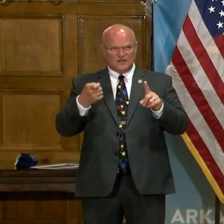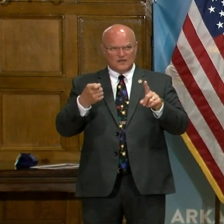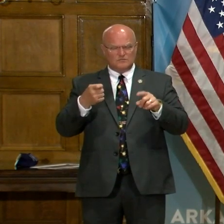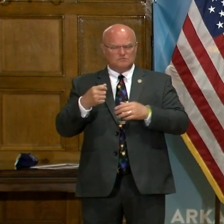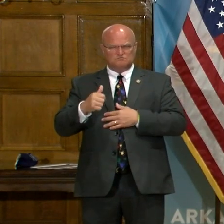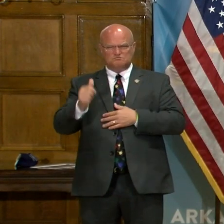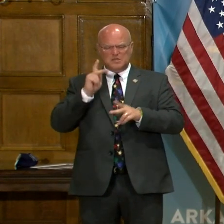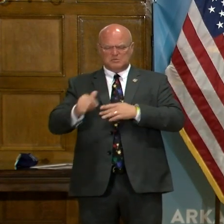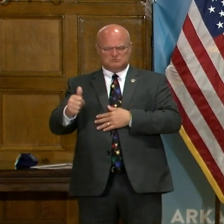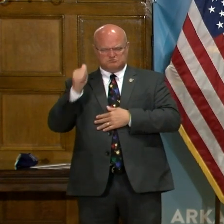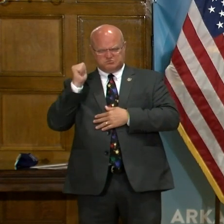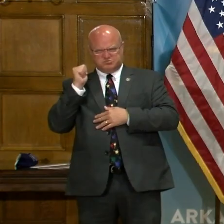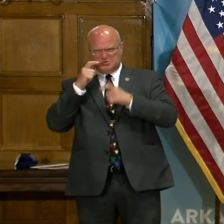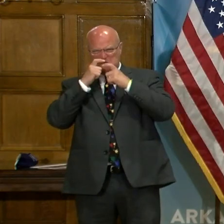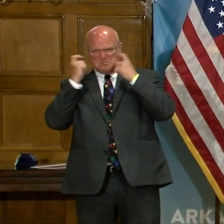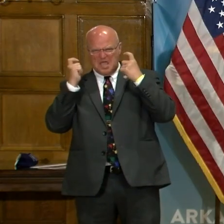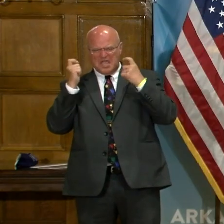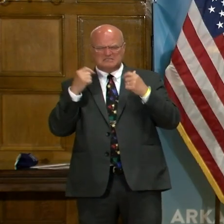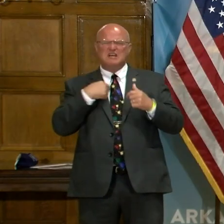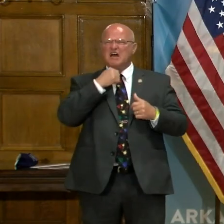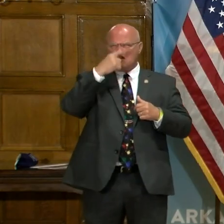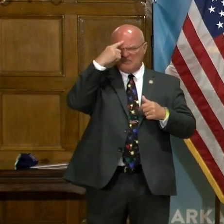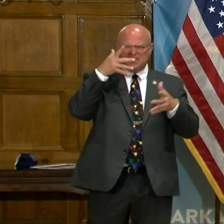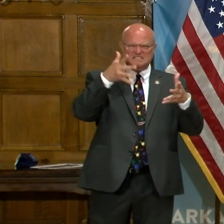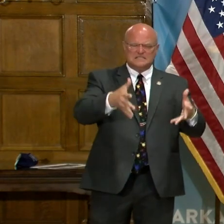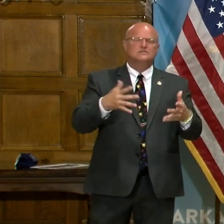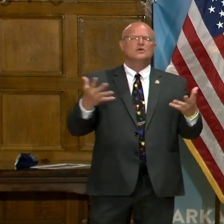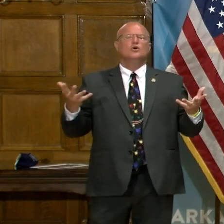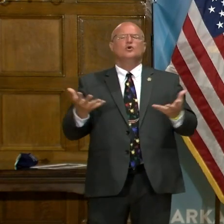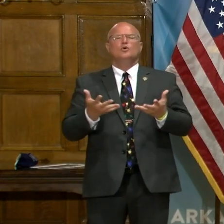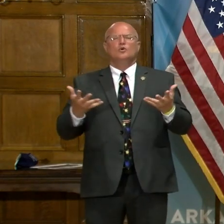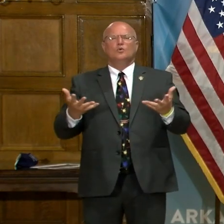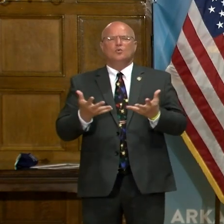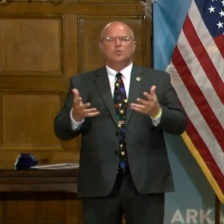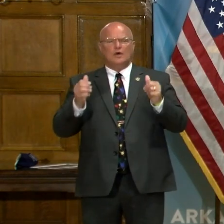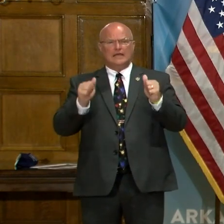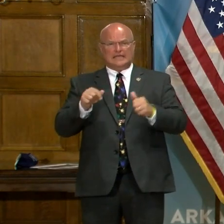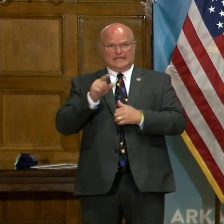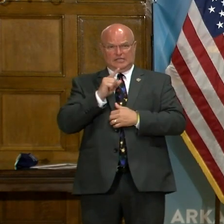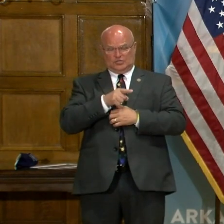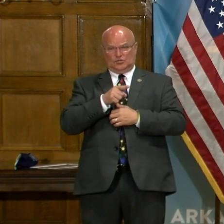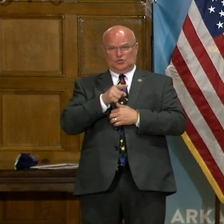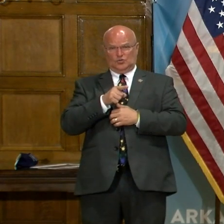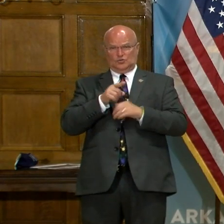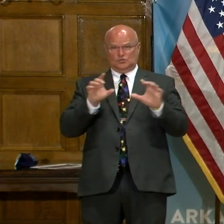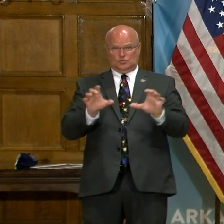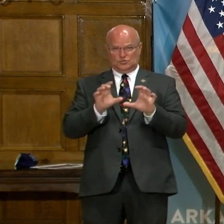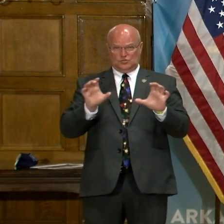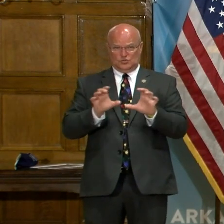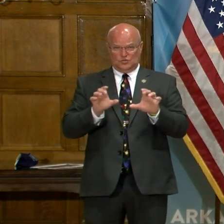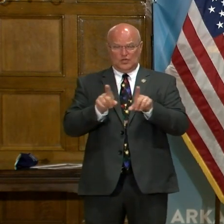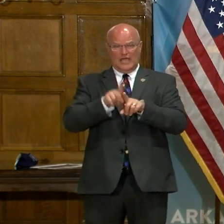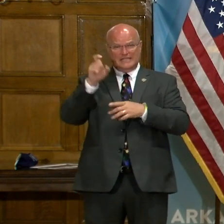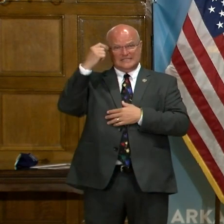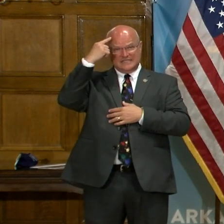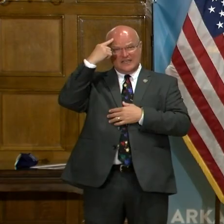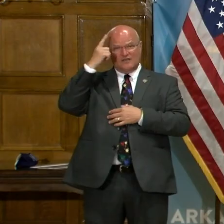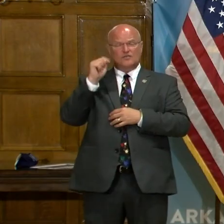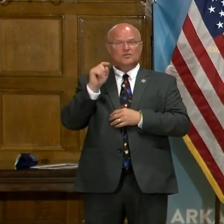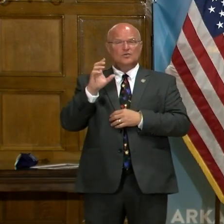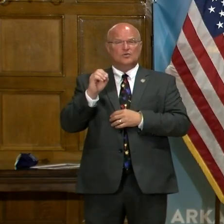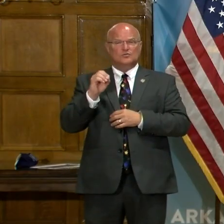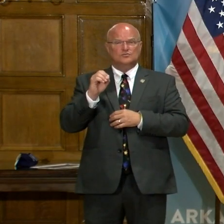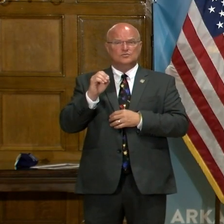a mask to I don't even believe it exists. What can you do as governor